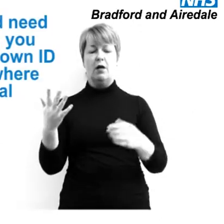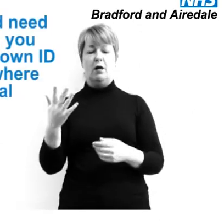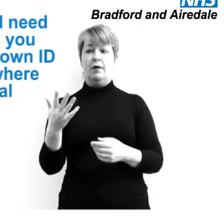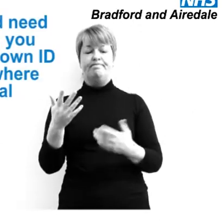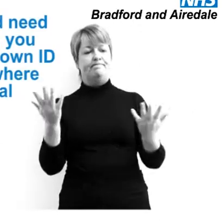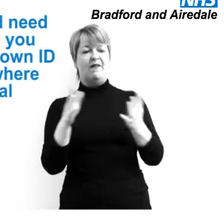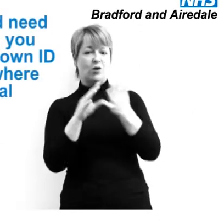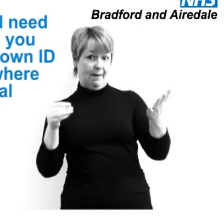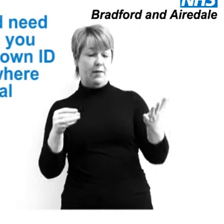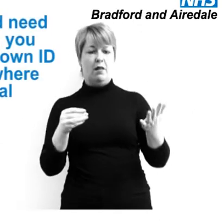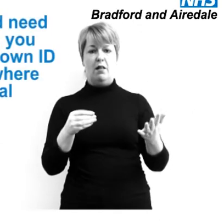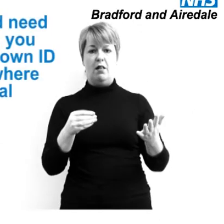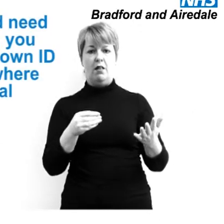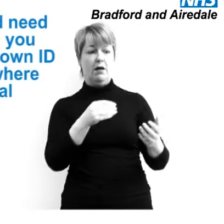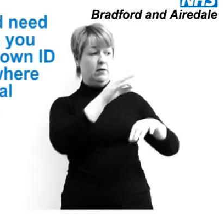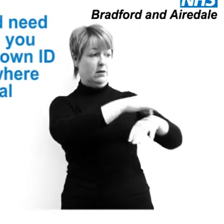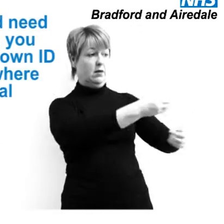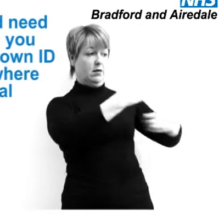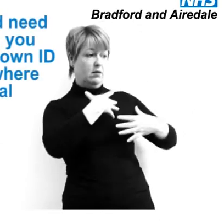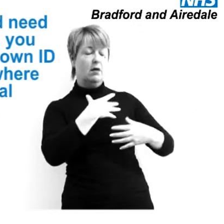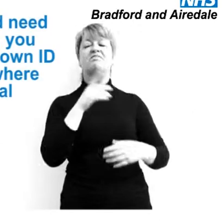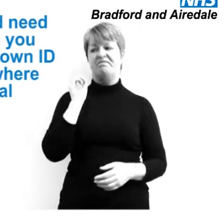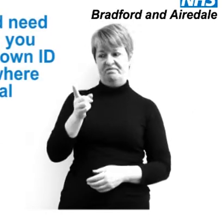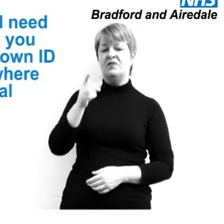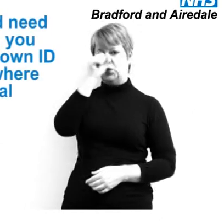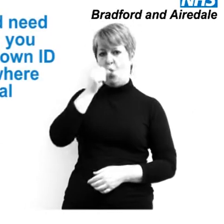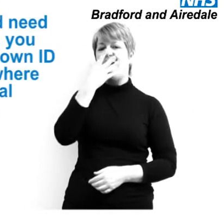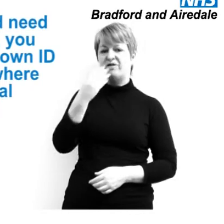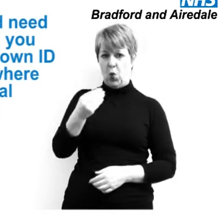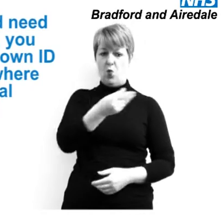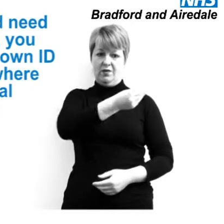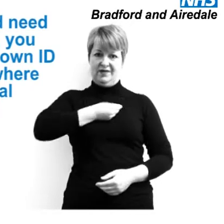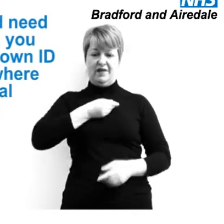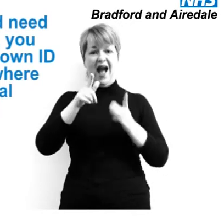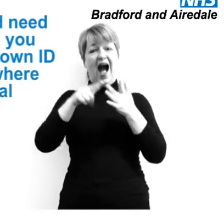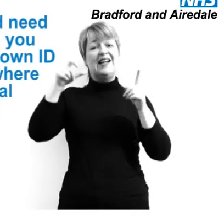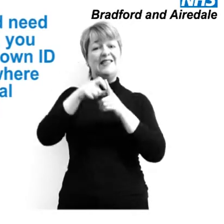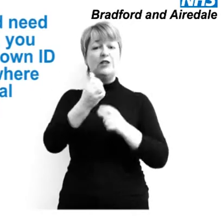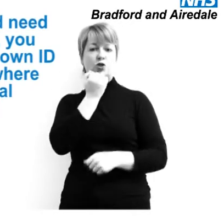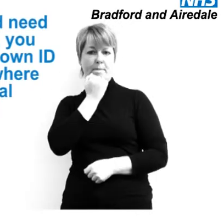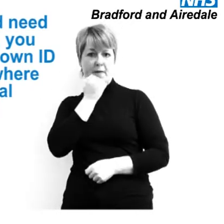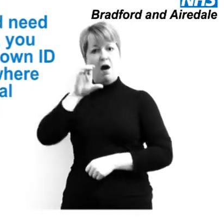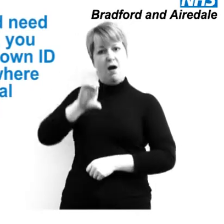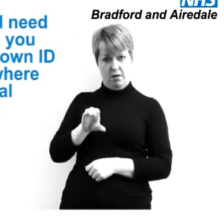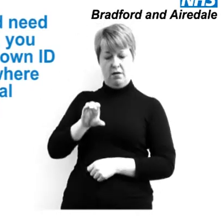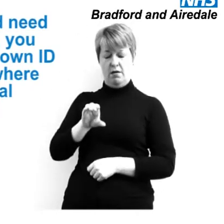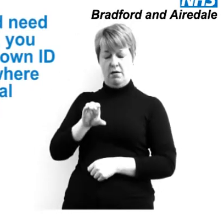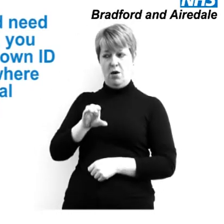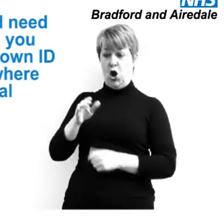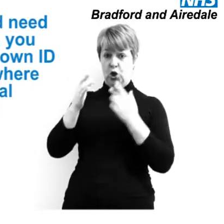If you are told you have swine flu and need antiviral medicines, you will be given your own identification number and told where your